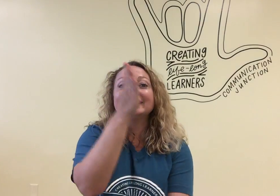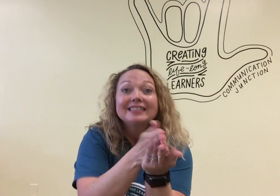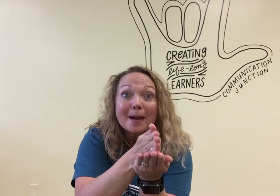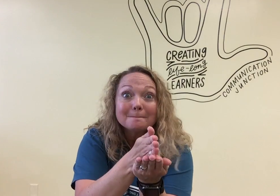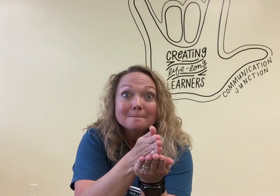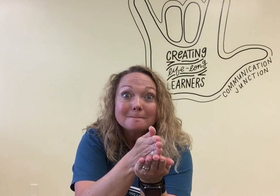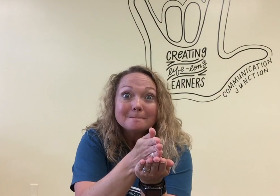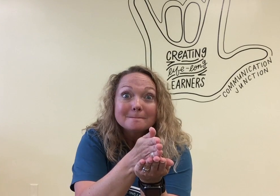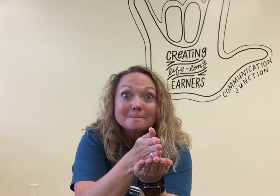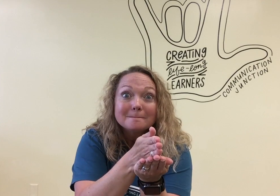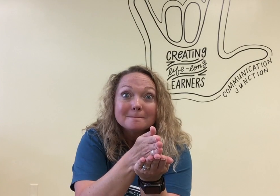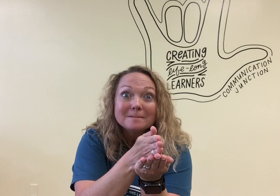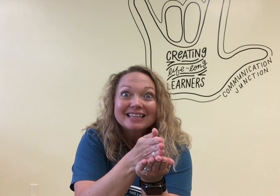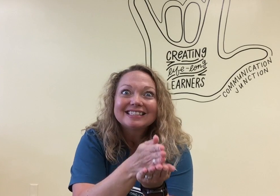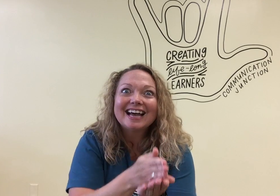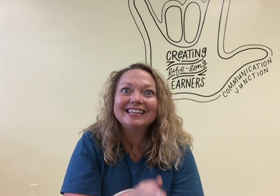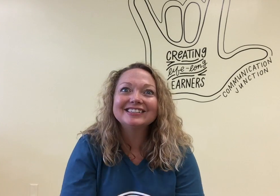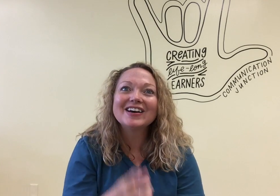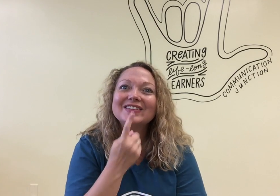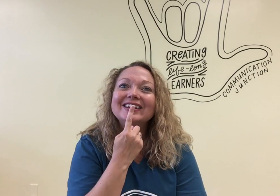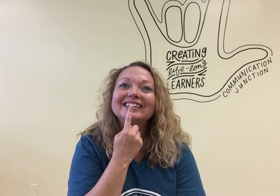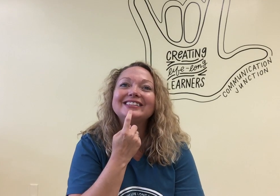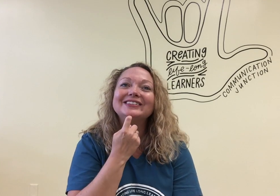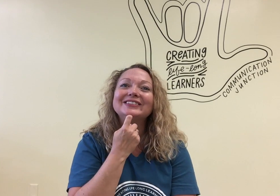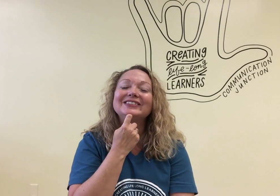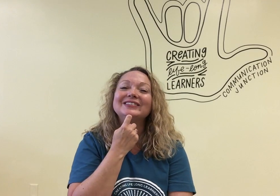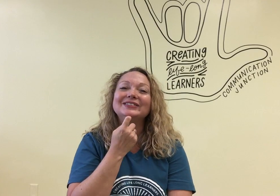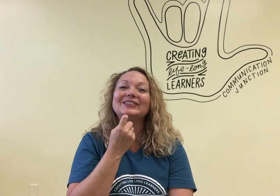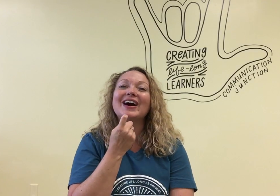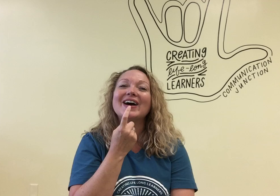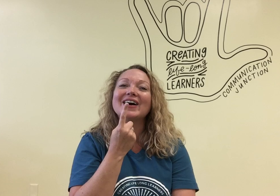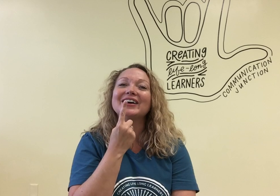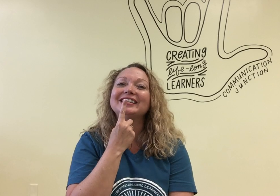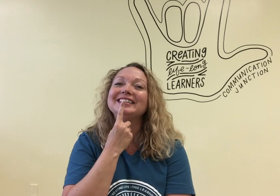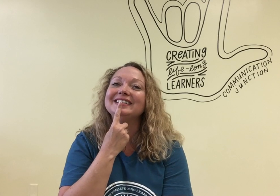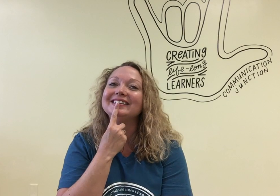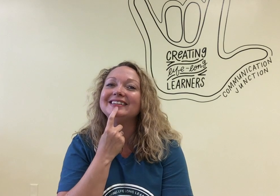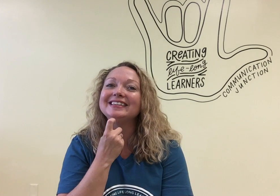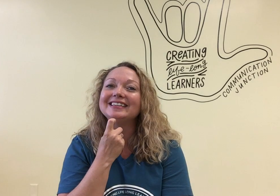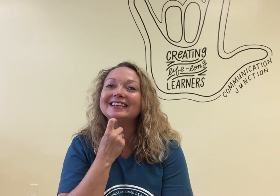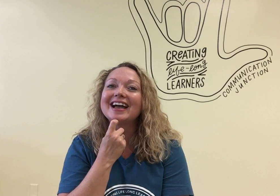stop. Signs are red too, R-E-D,